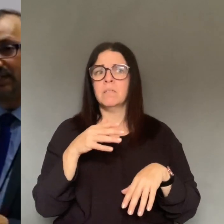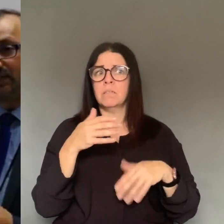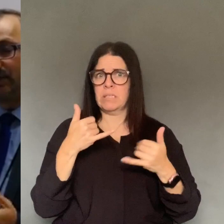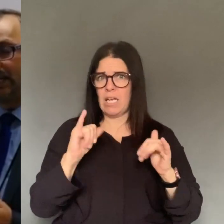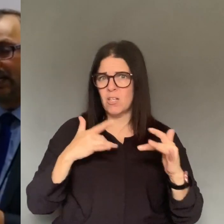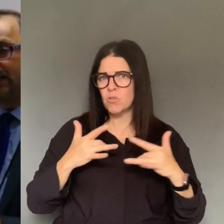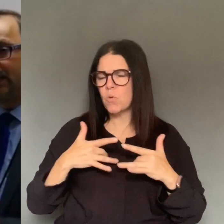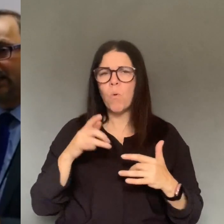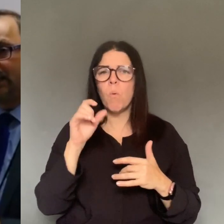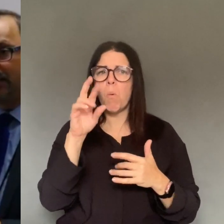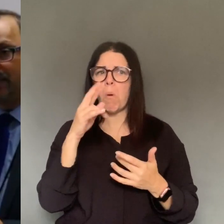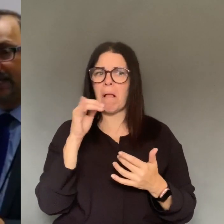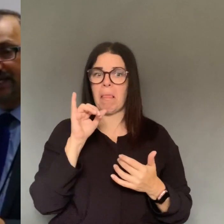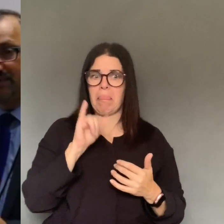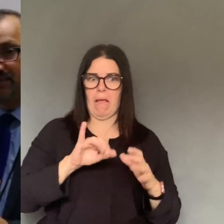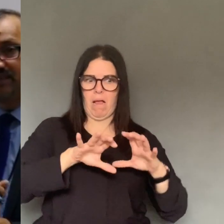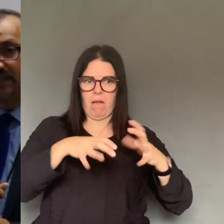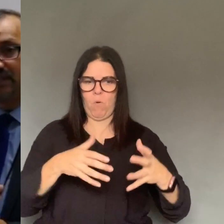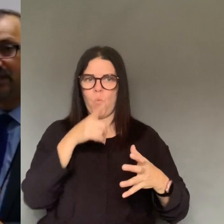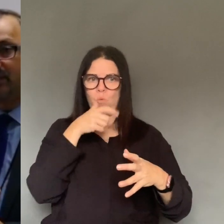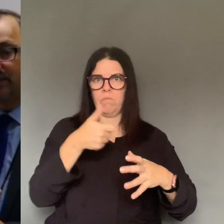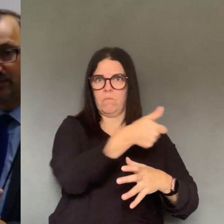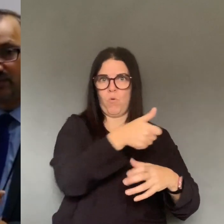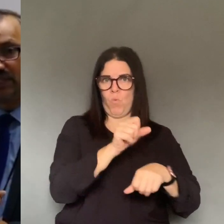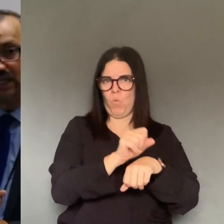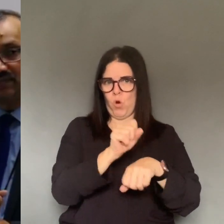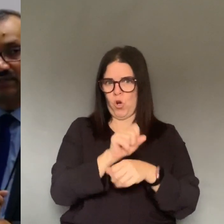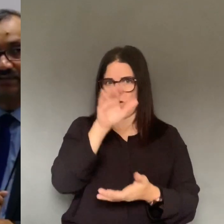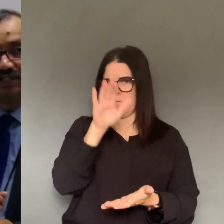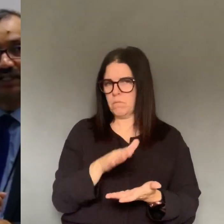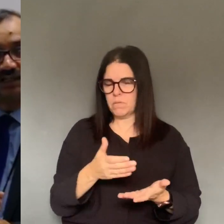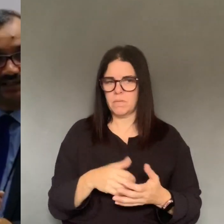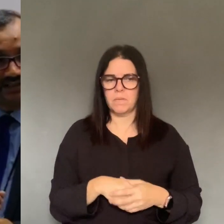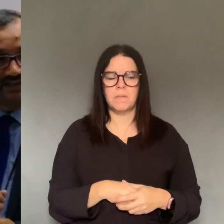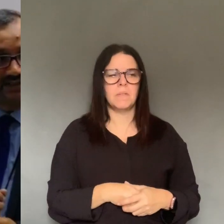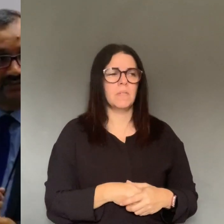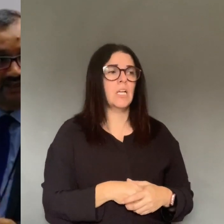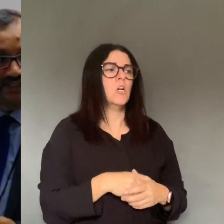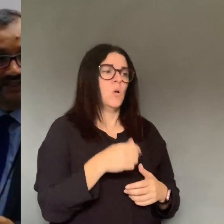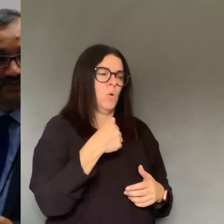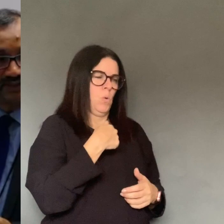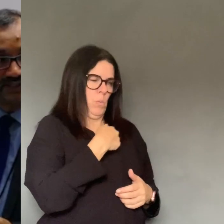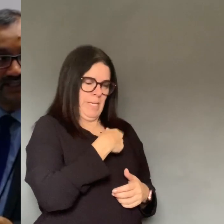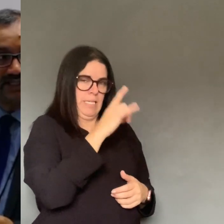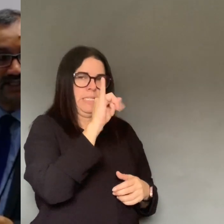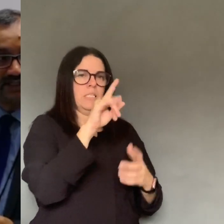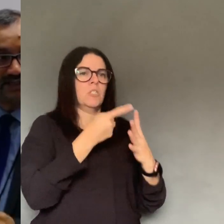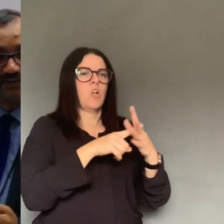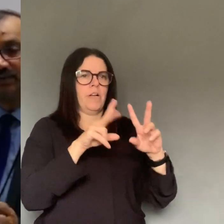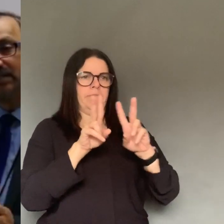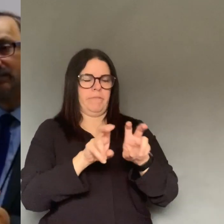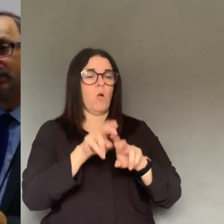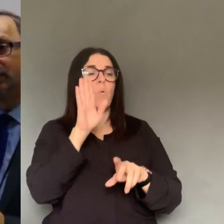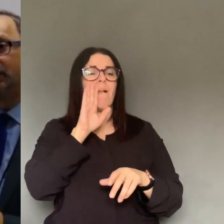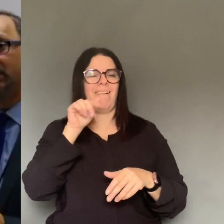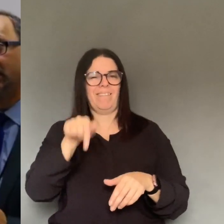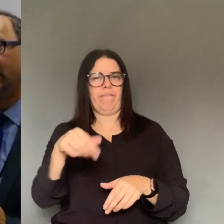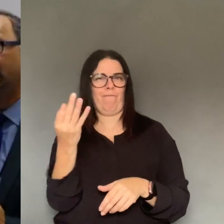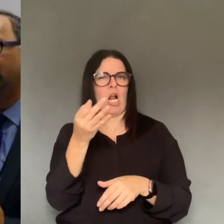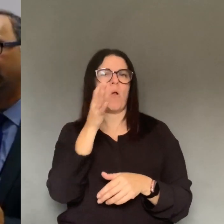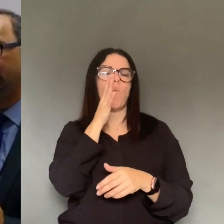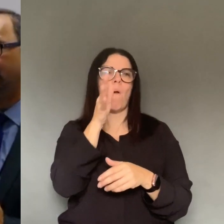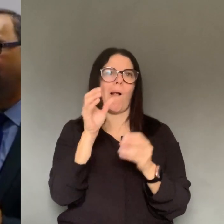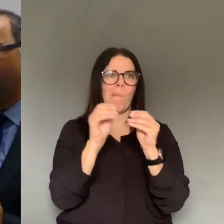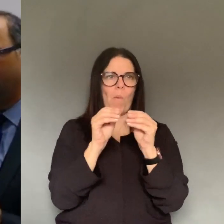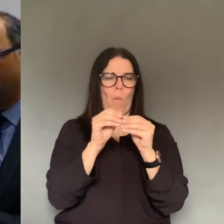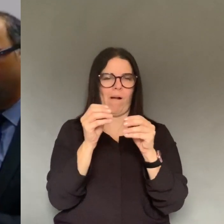started looking at that number, and we will present our most up-to-date summary this weekend as well, and we will be able to share